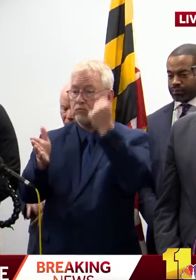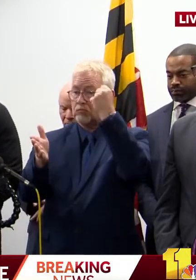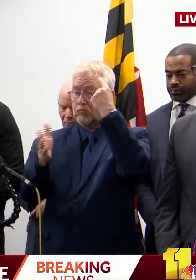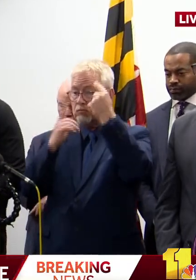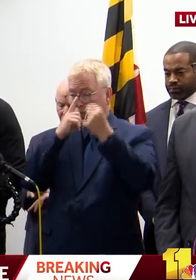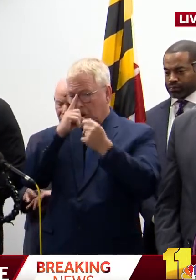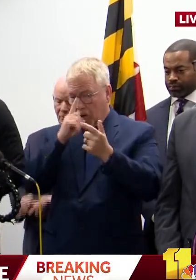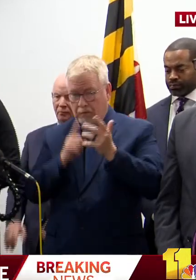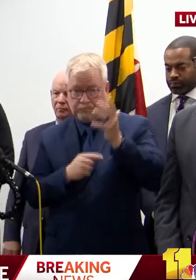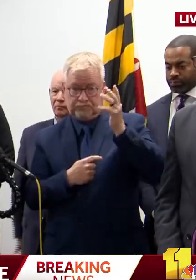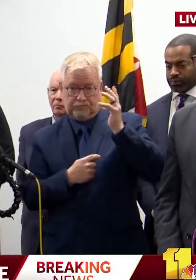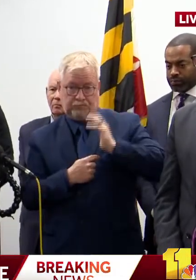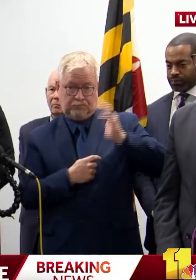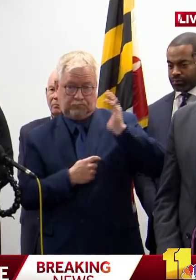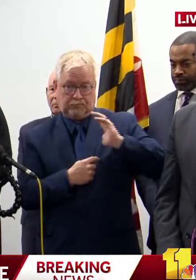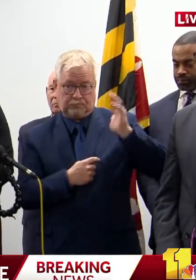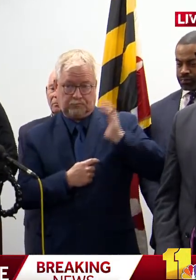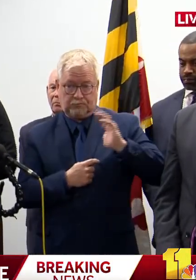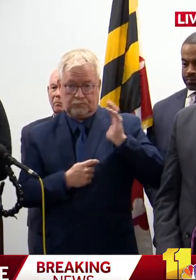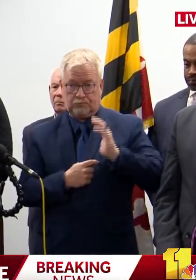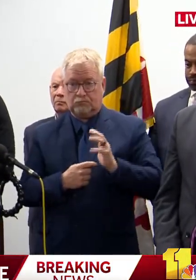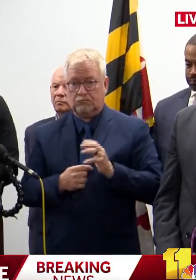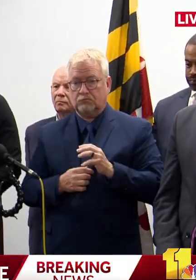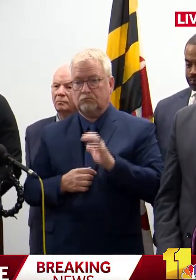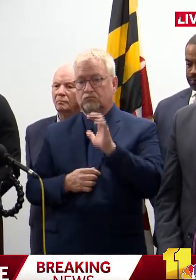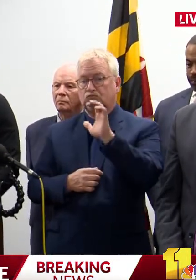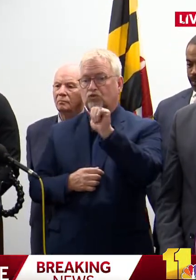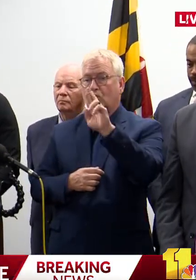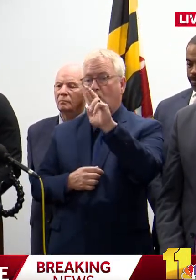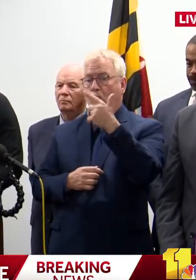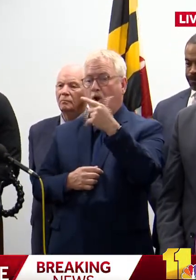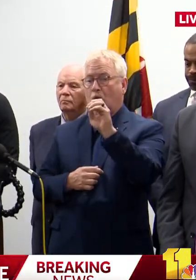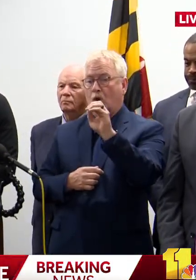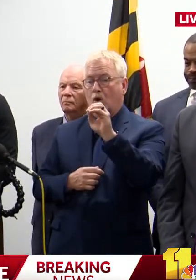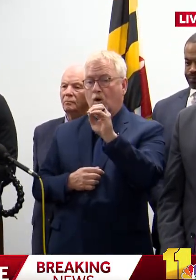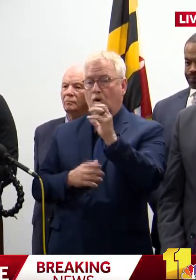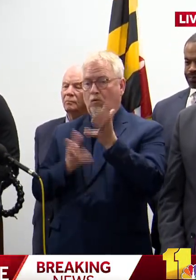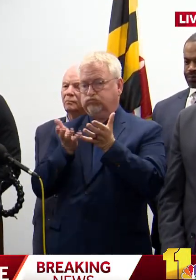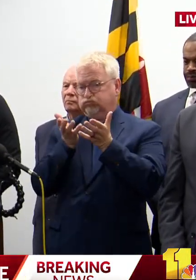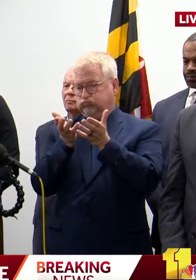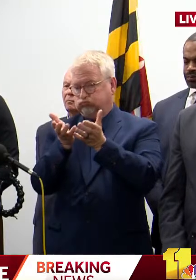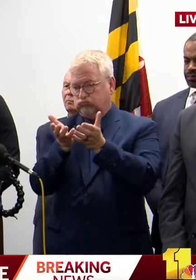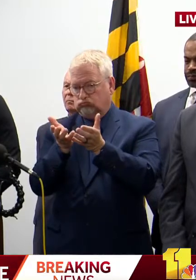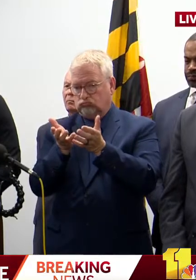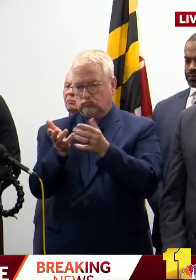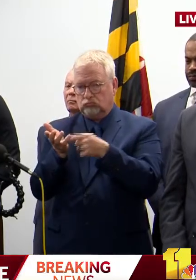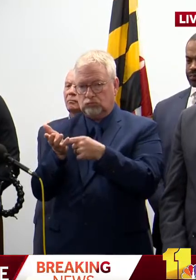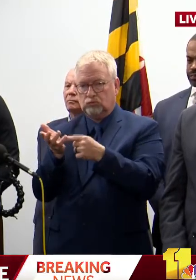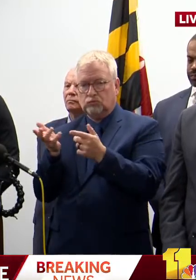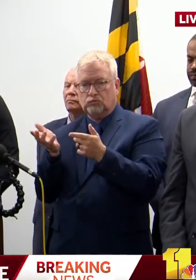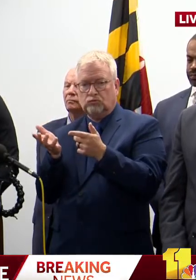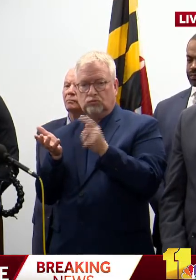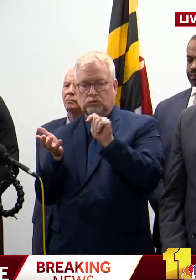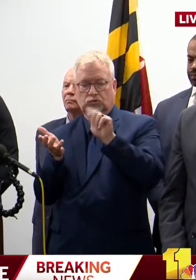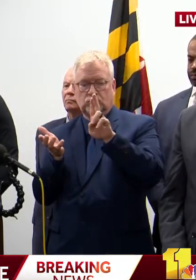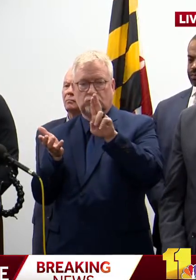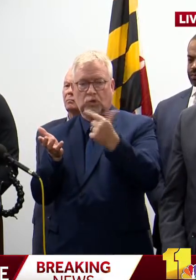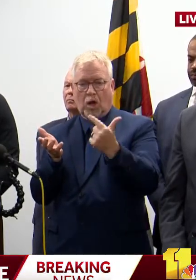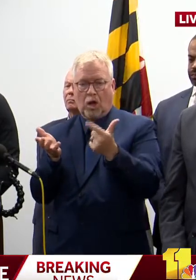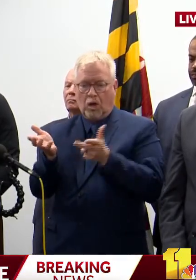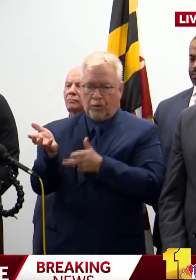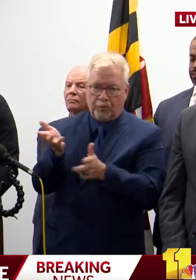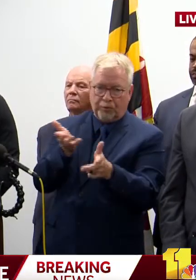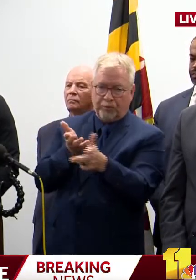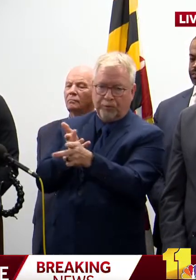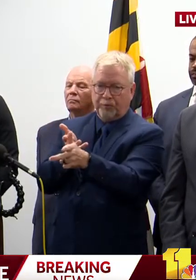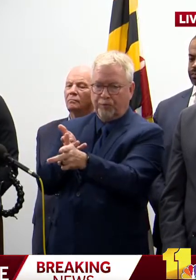in the past, that the cargo ships were tugged, were brought by tug through and underneath the bridge,